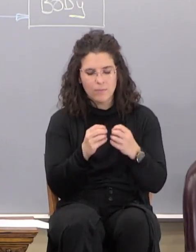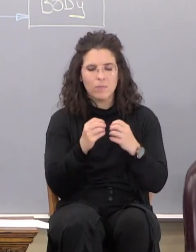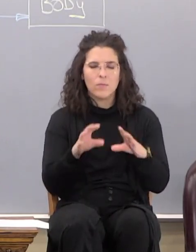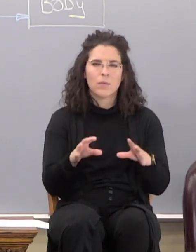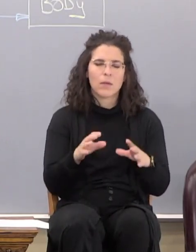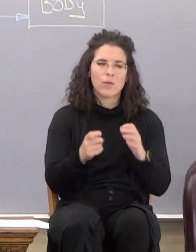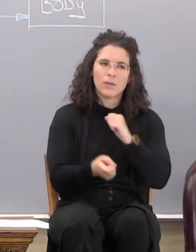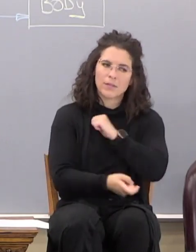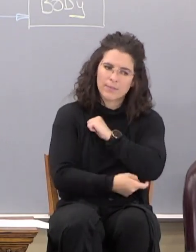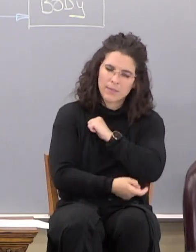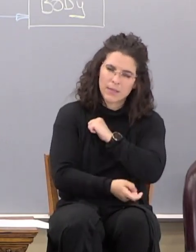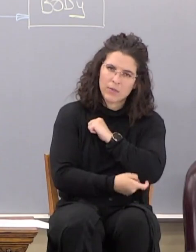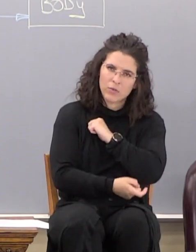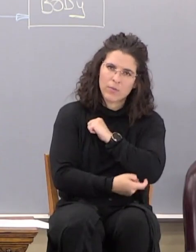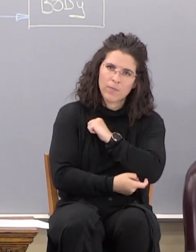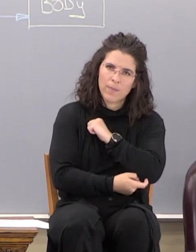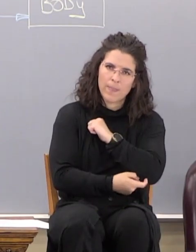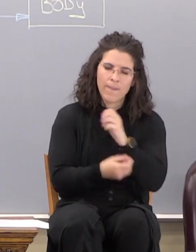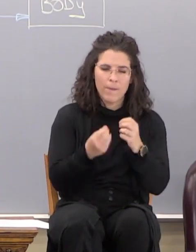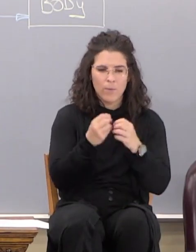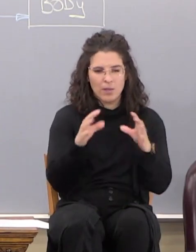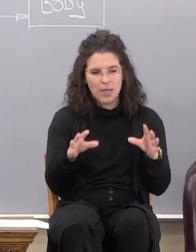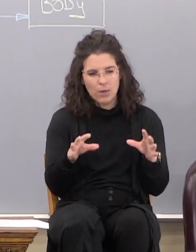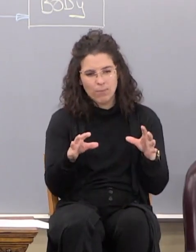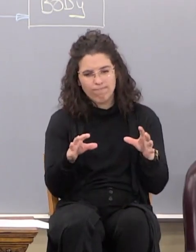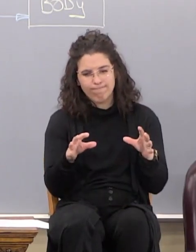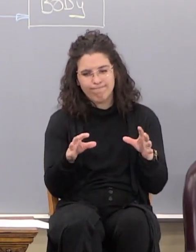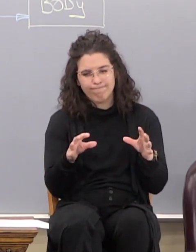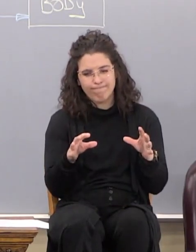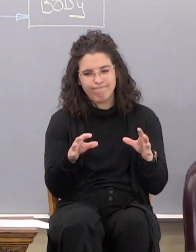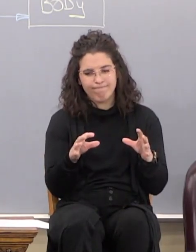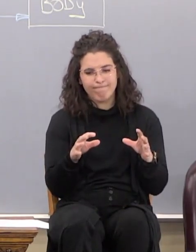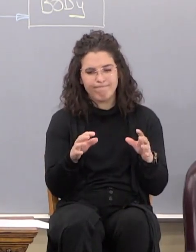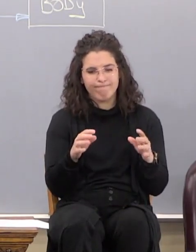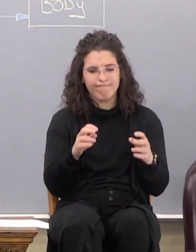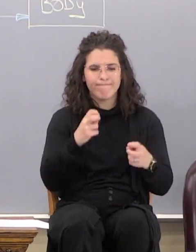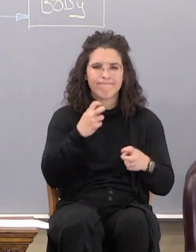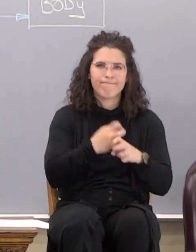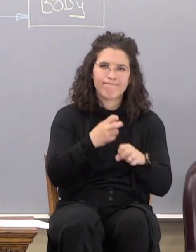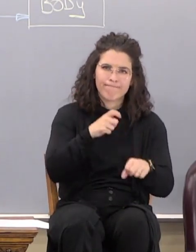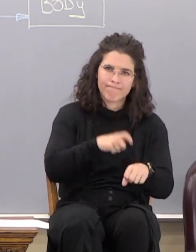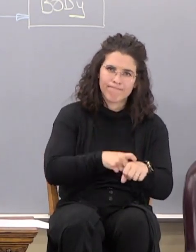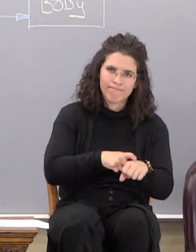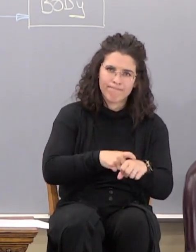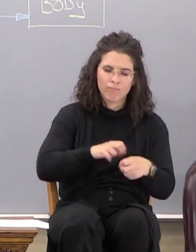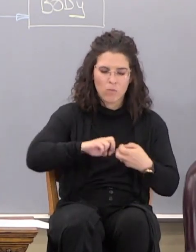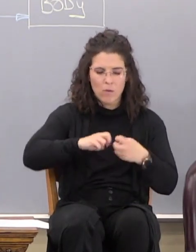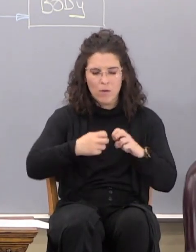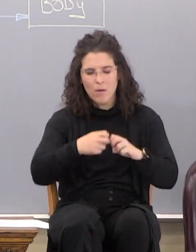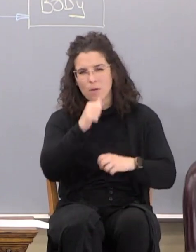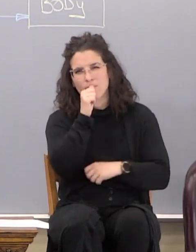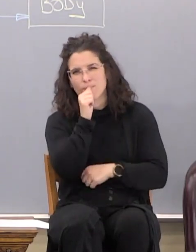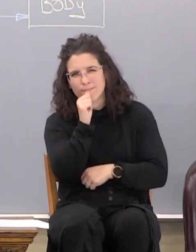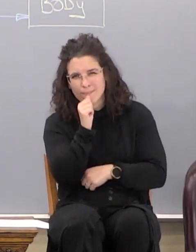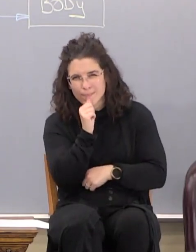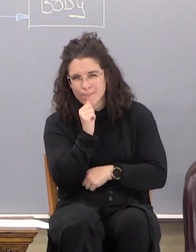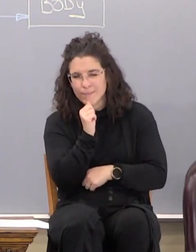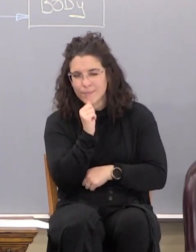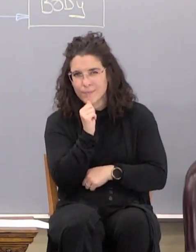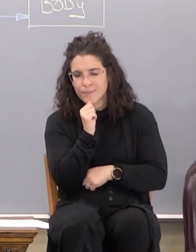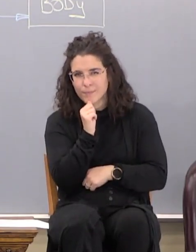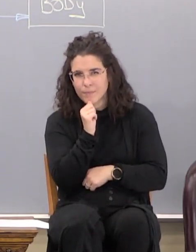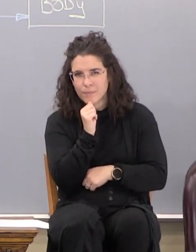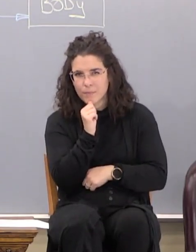a temptation, without a trial, without some suffering,